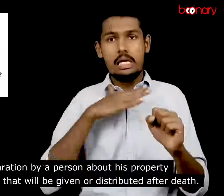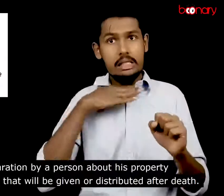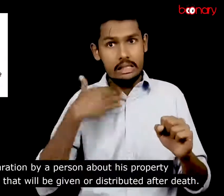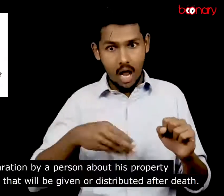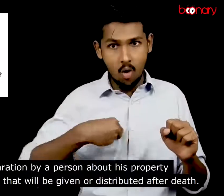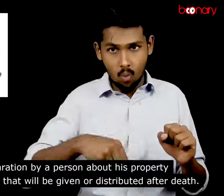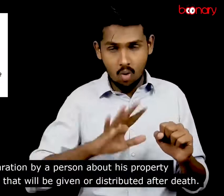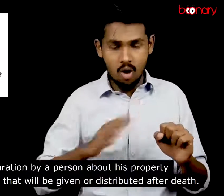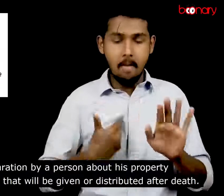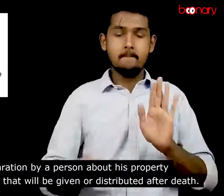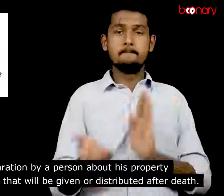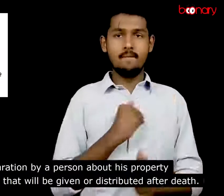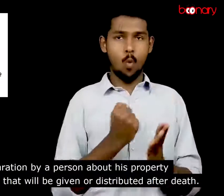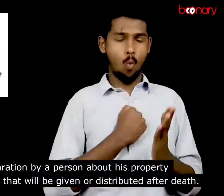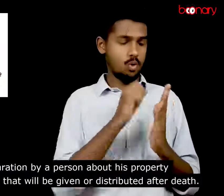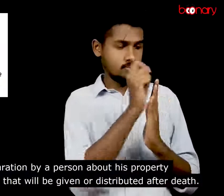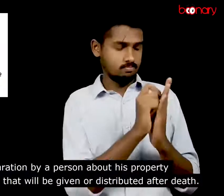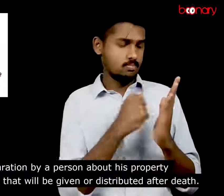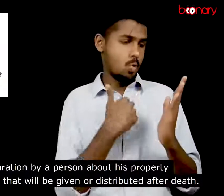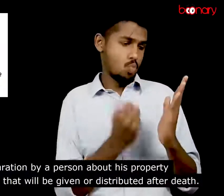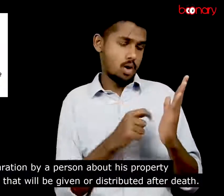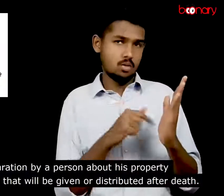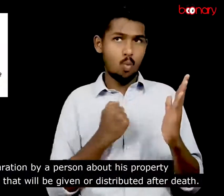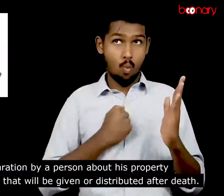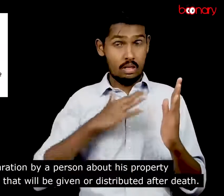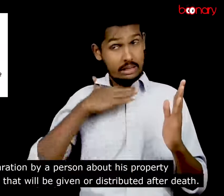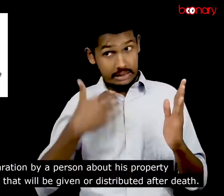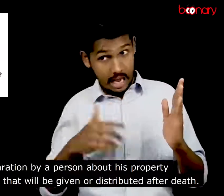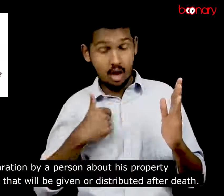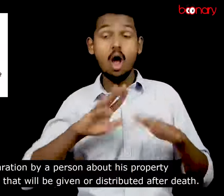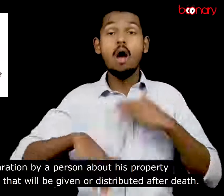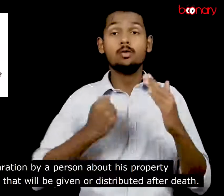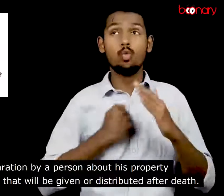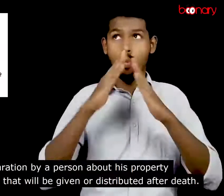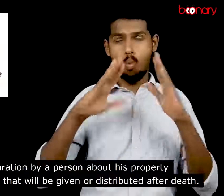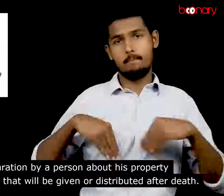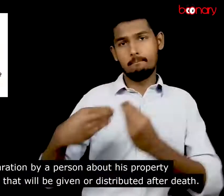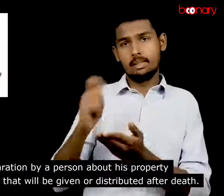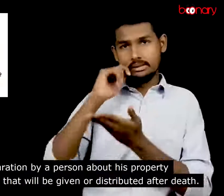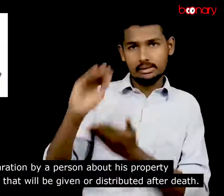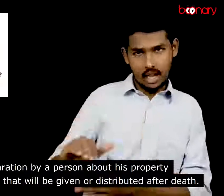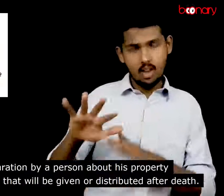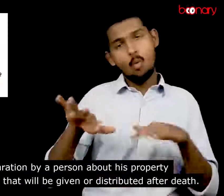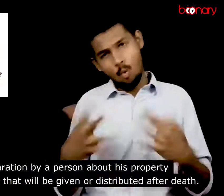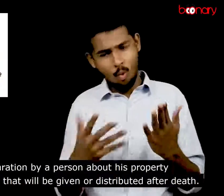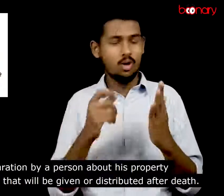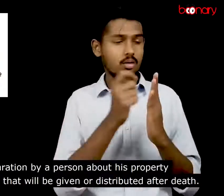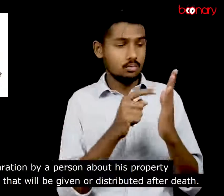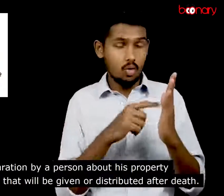is a declaration by a person about his property or material wealth that